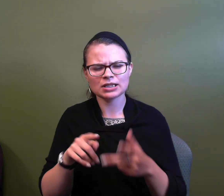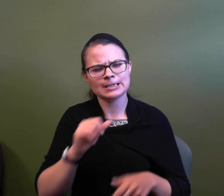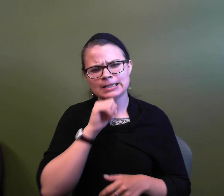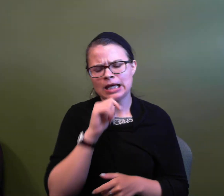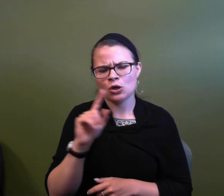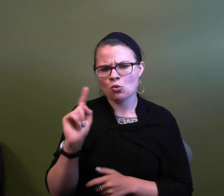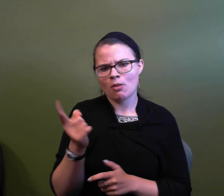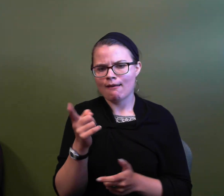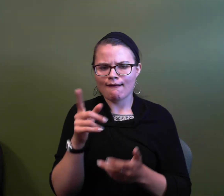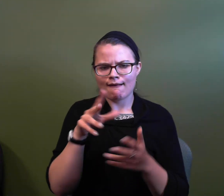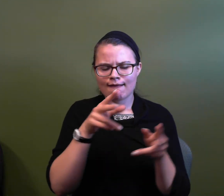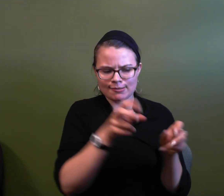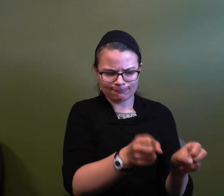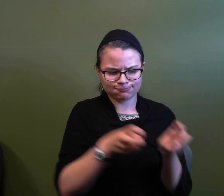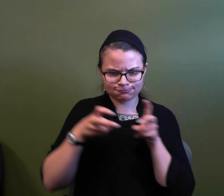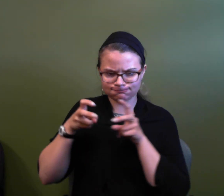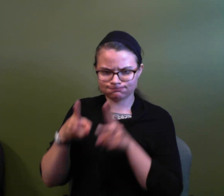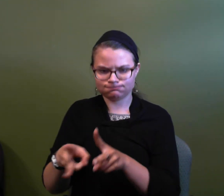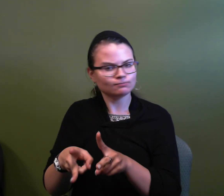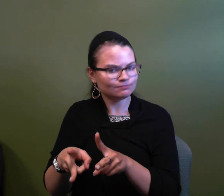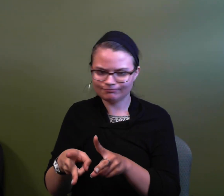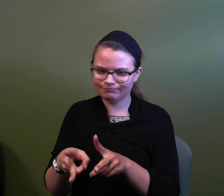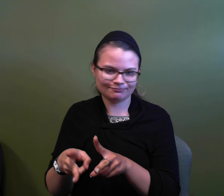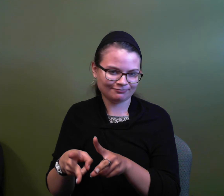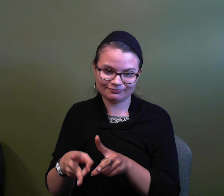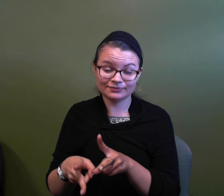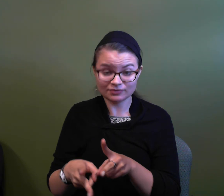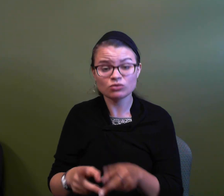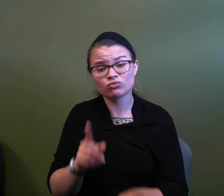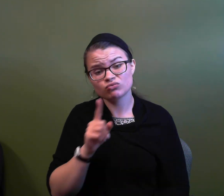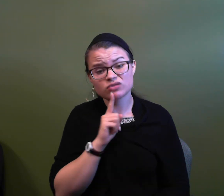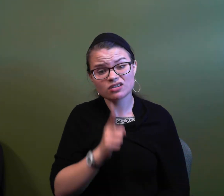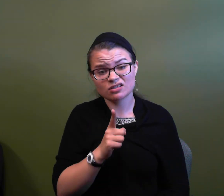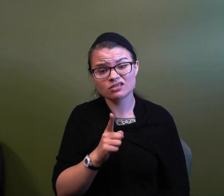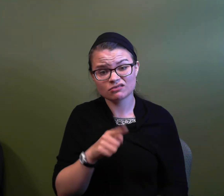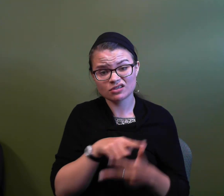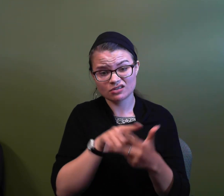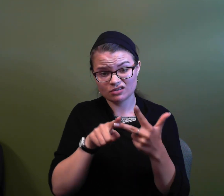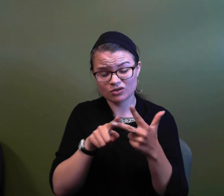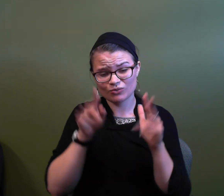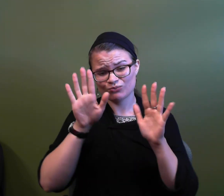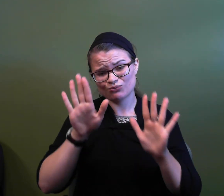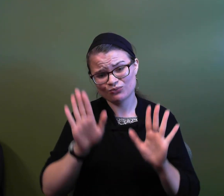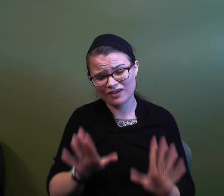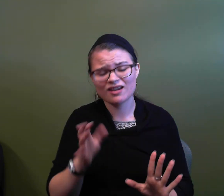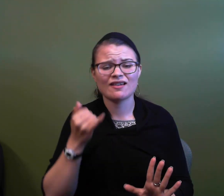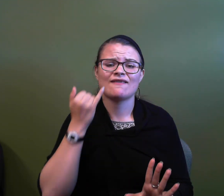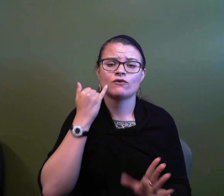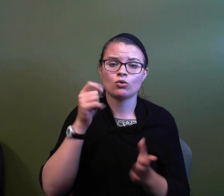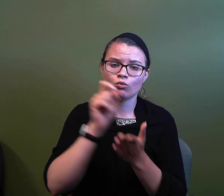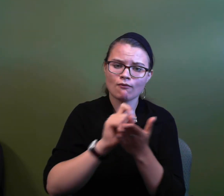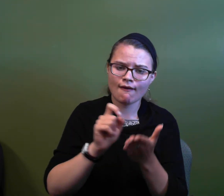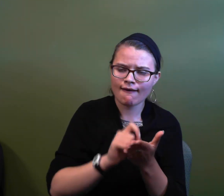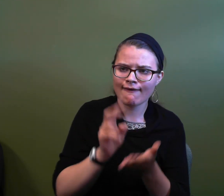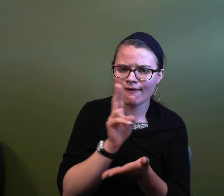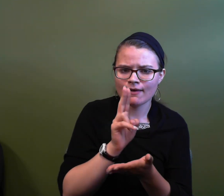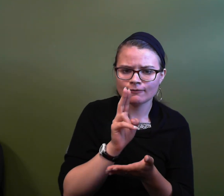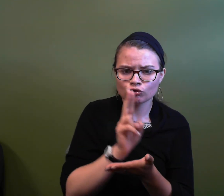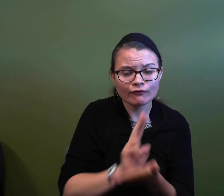to do if you're writing a high school essay, a university essay, TOEFL, IELTS, CELPIP, all of